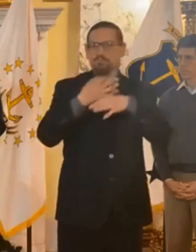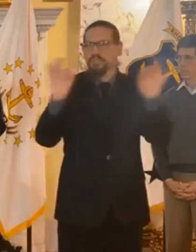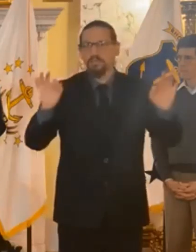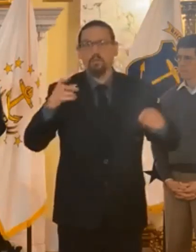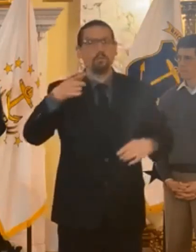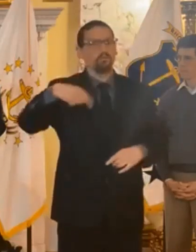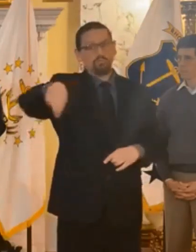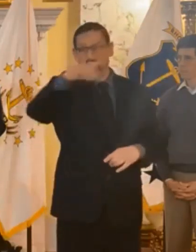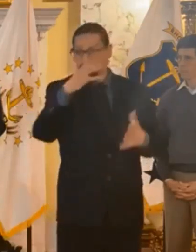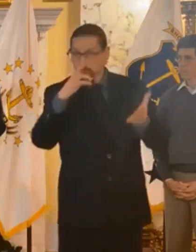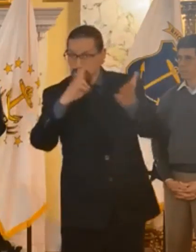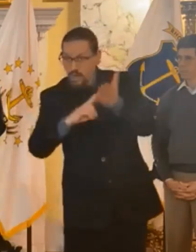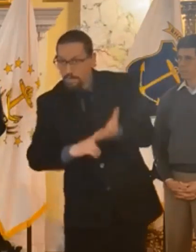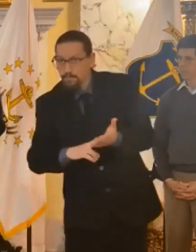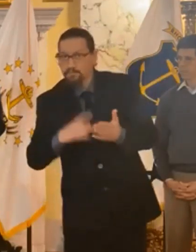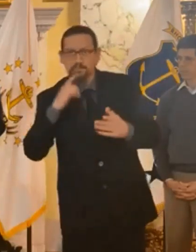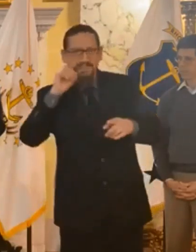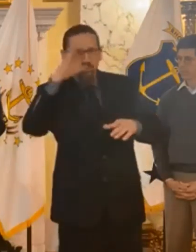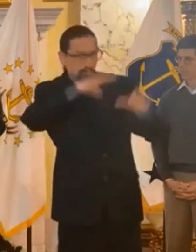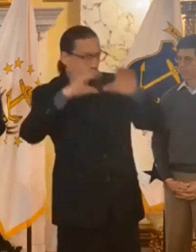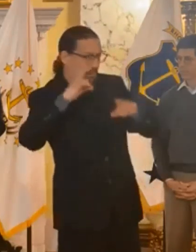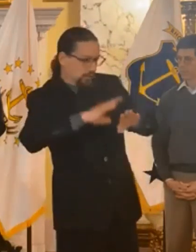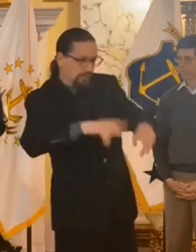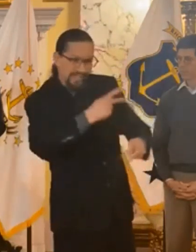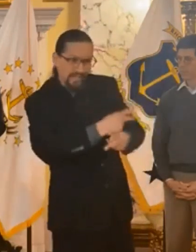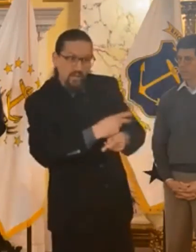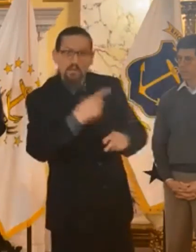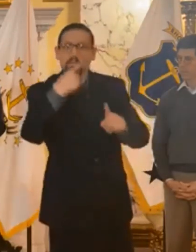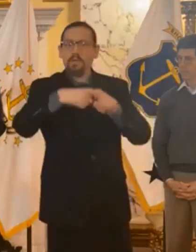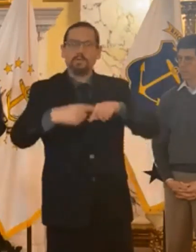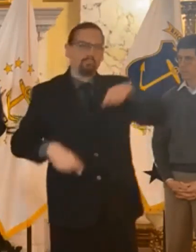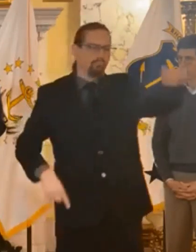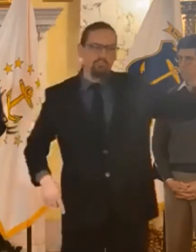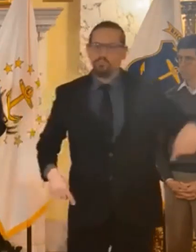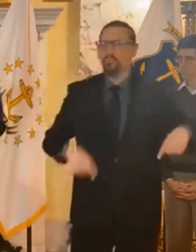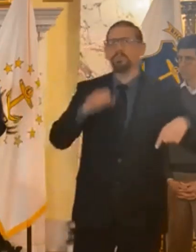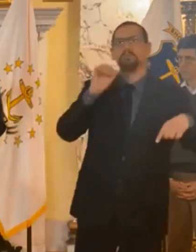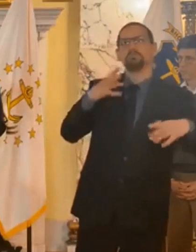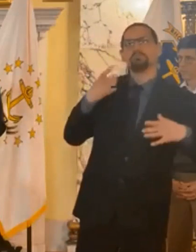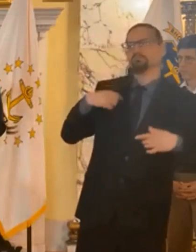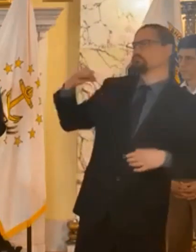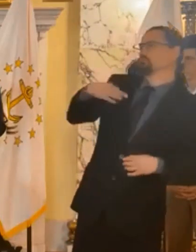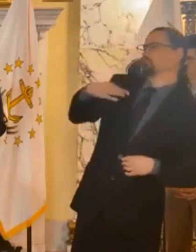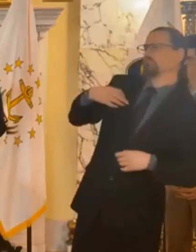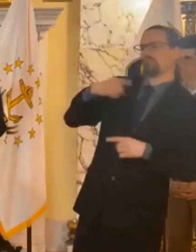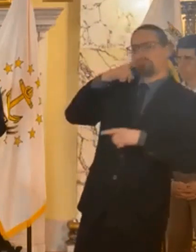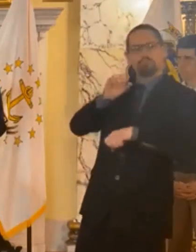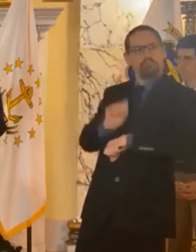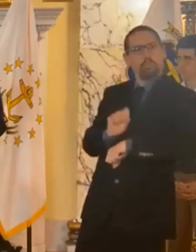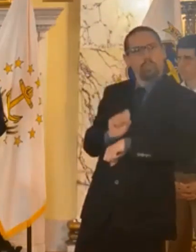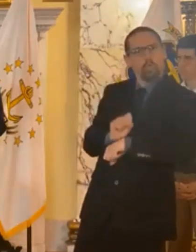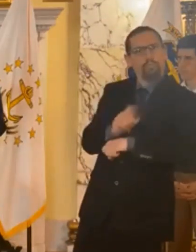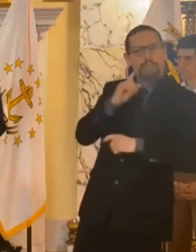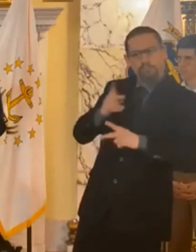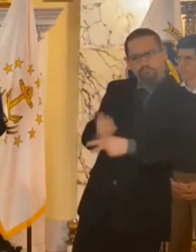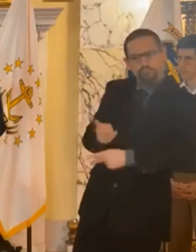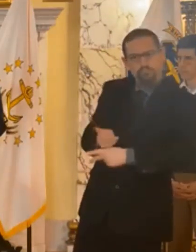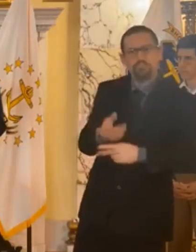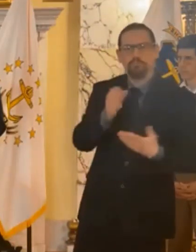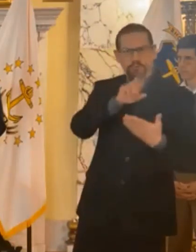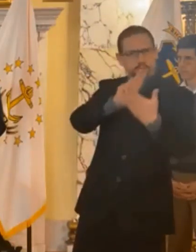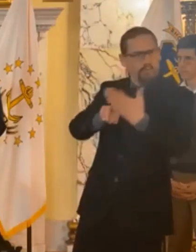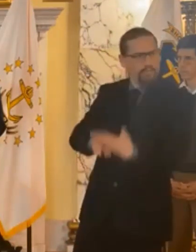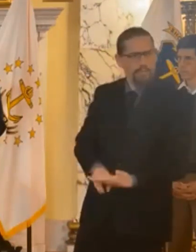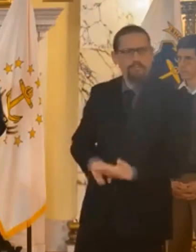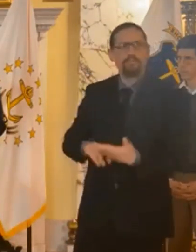a babysitter that you can afford. They'll come to your house. Obviously, you want to be careful anytime you're letting anyone into your home.